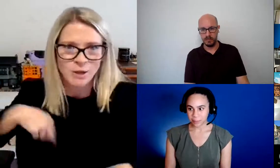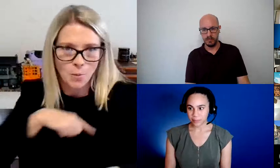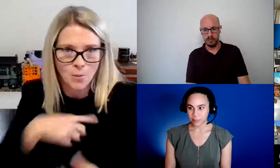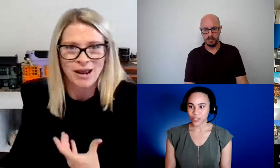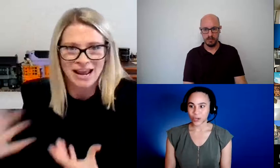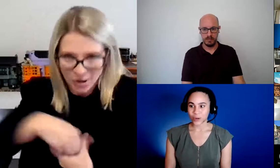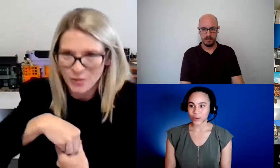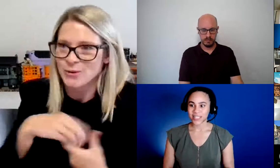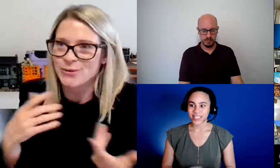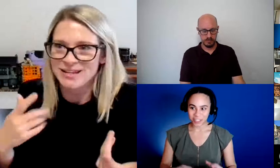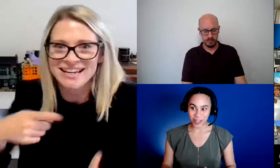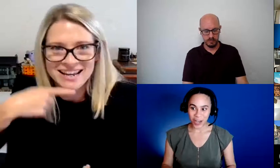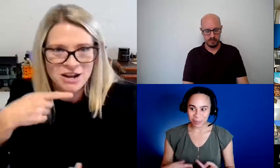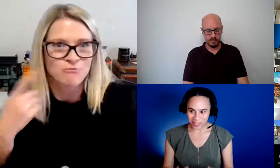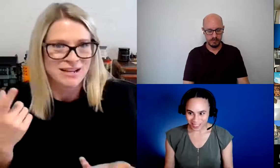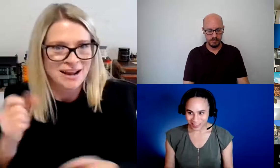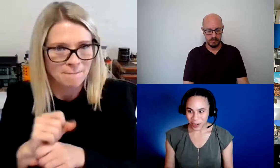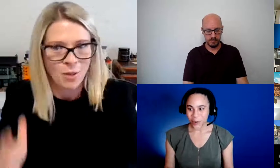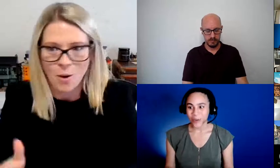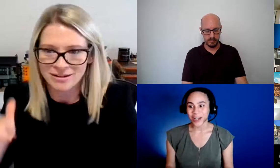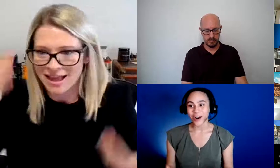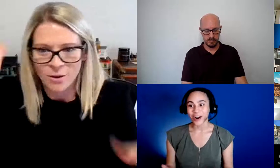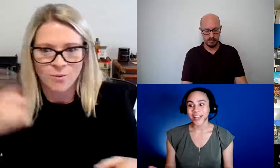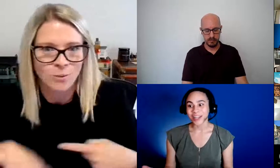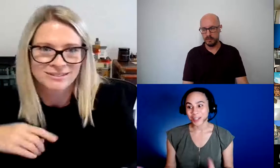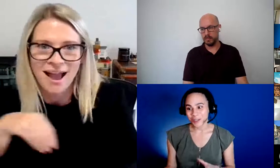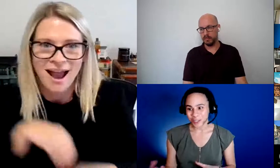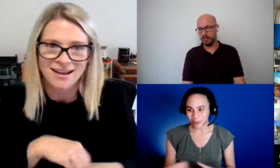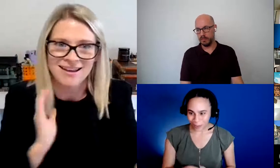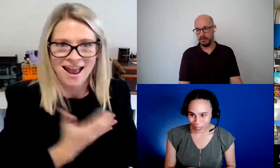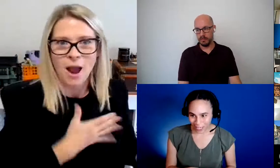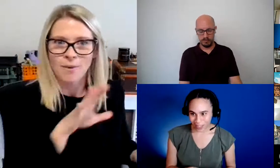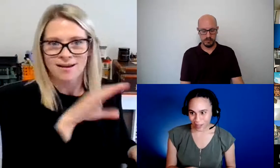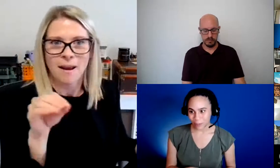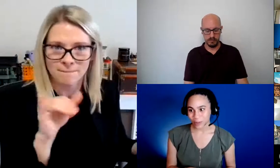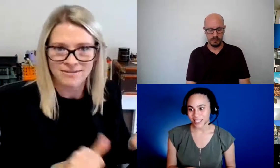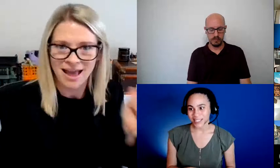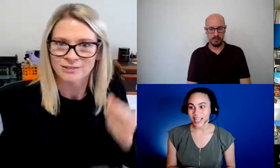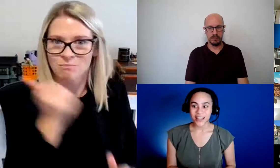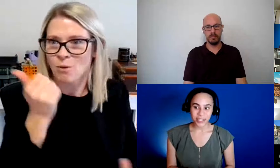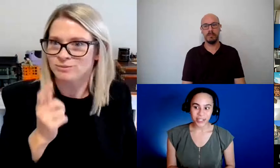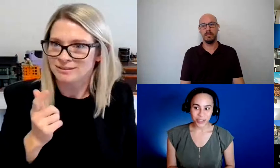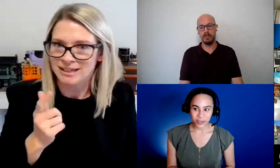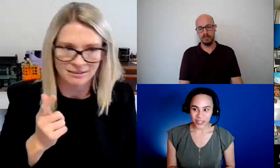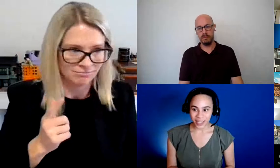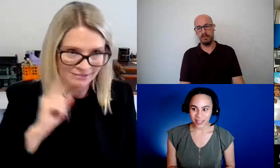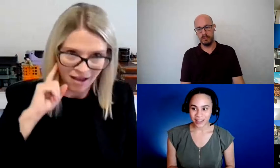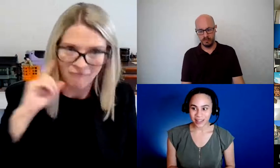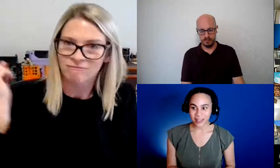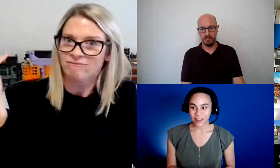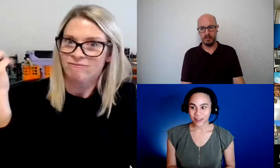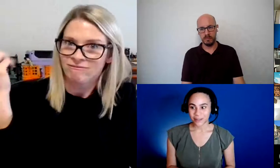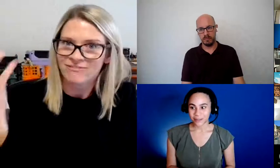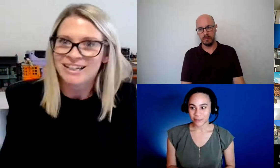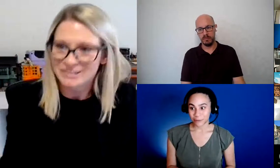So, it's actually the opposite. We are inclusive of our hearing employees that don't know sign for a